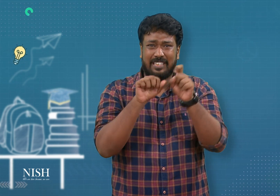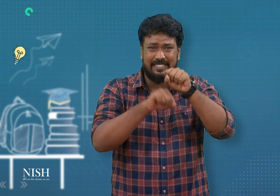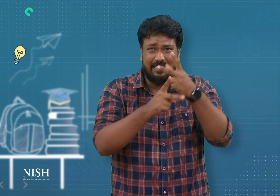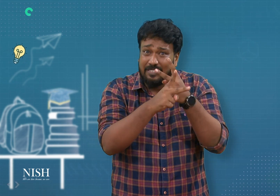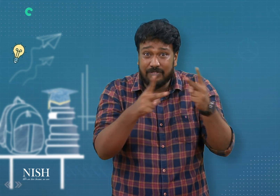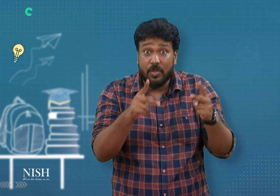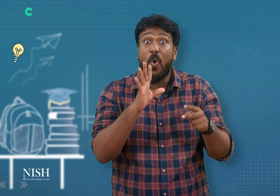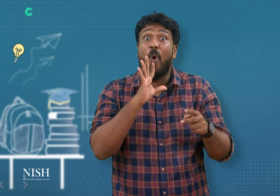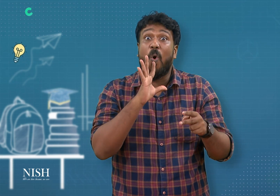admission.